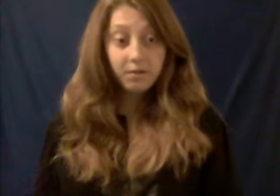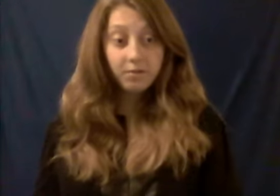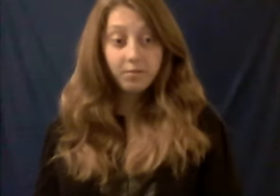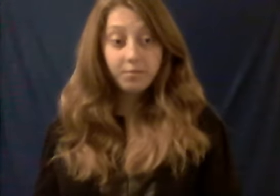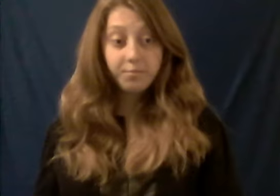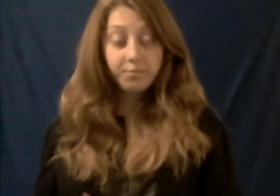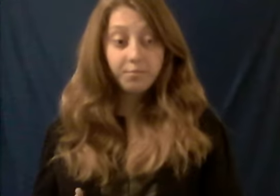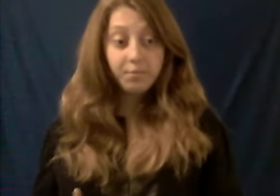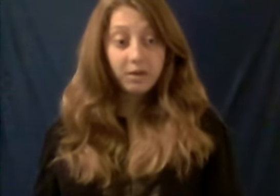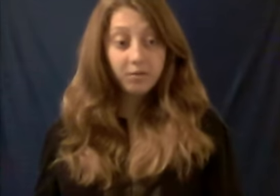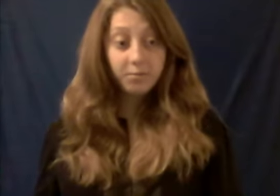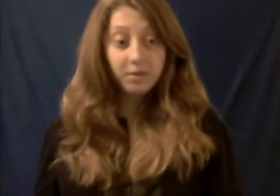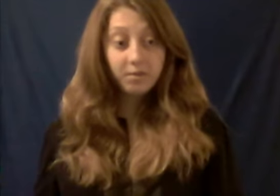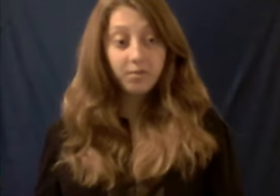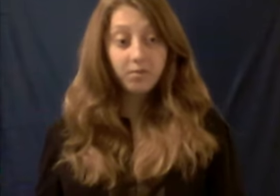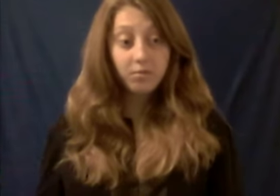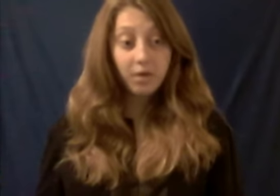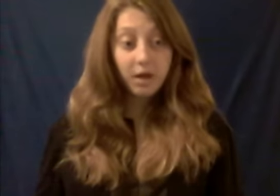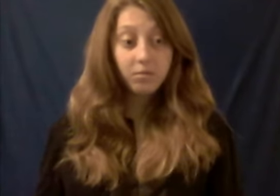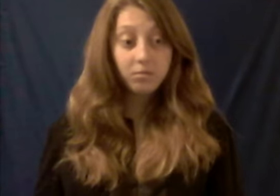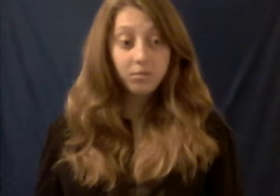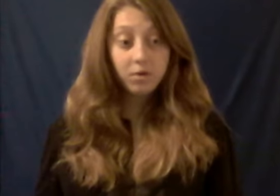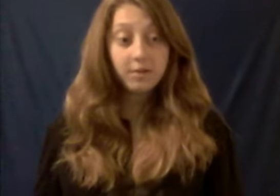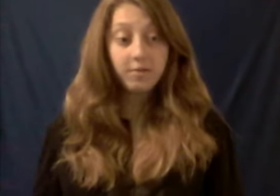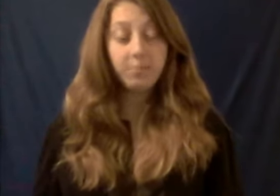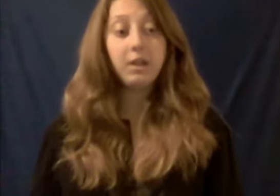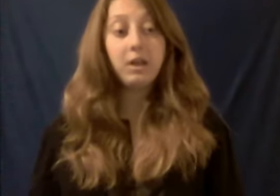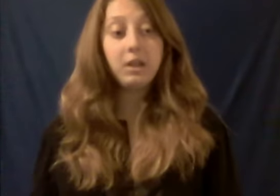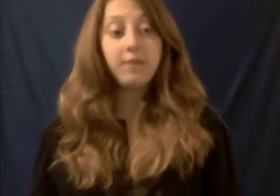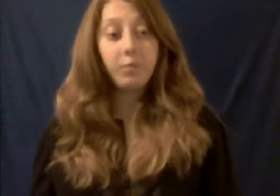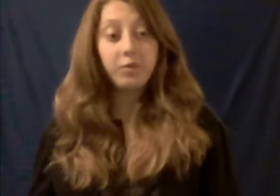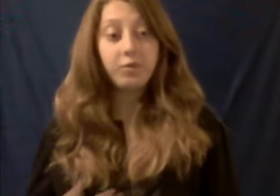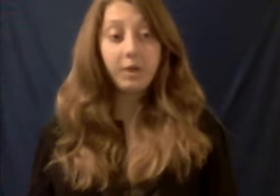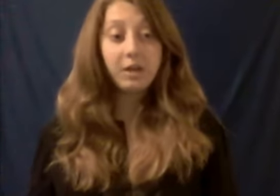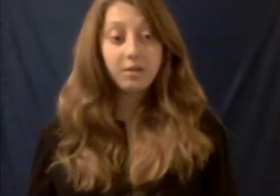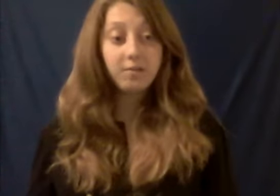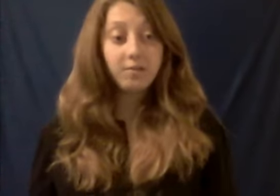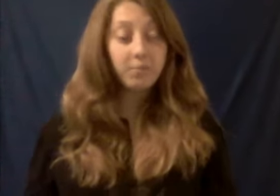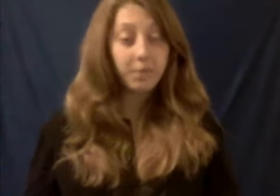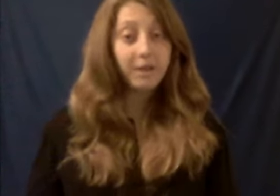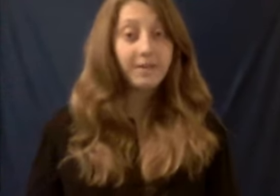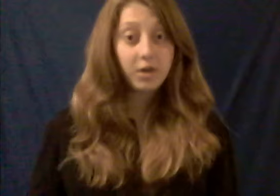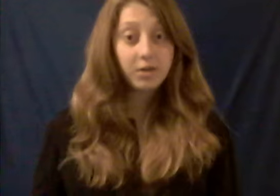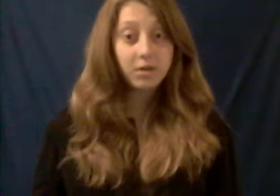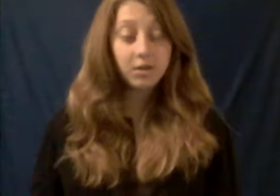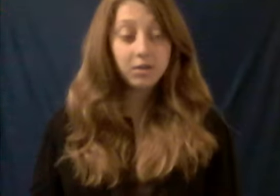Because my husband's out on disability leave and we're still waiting on his disability check.